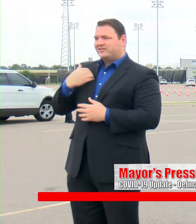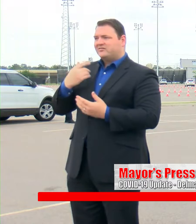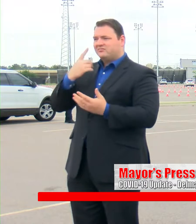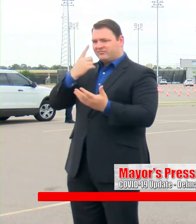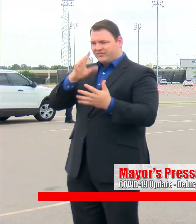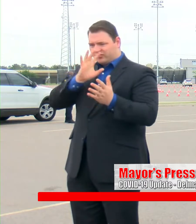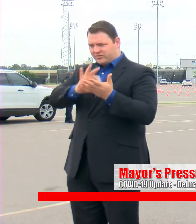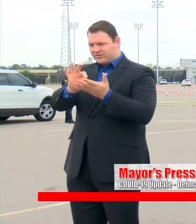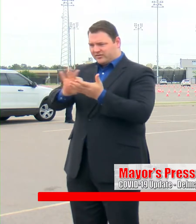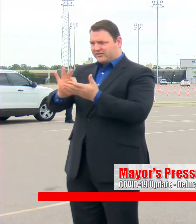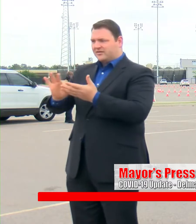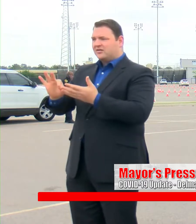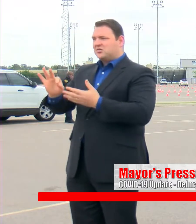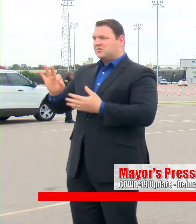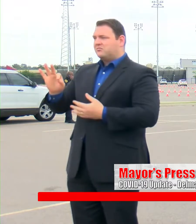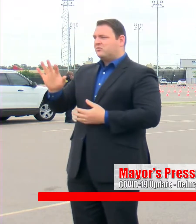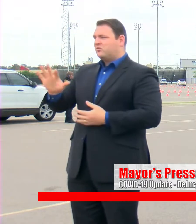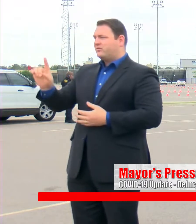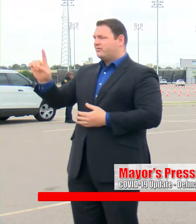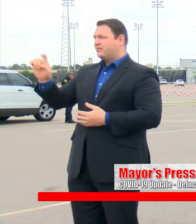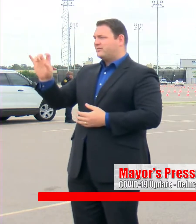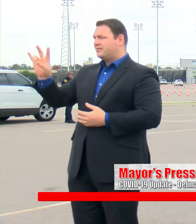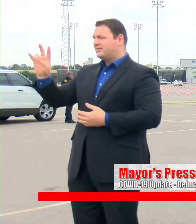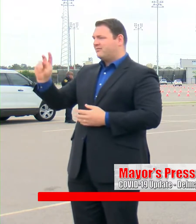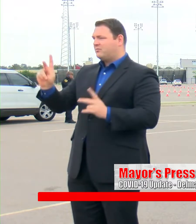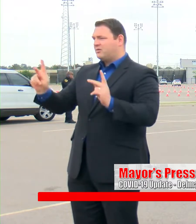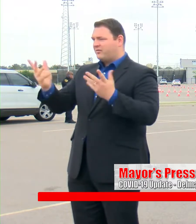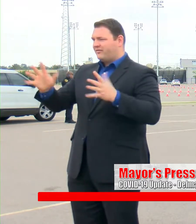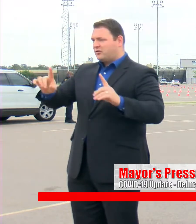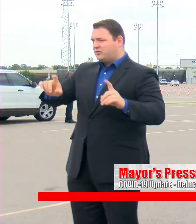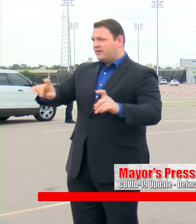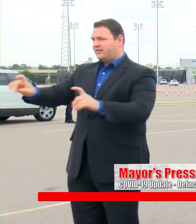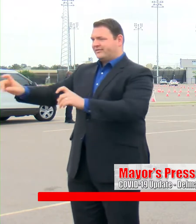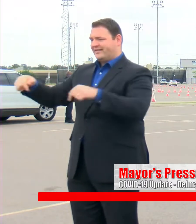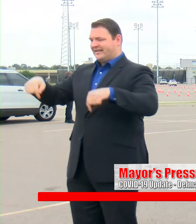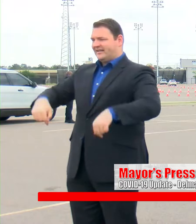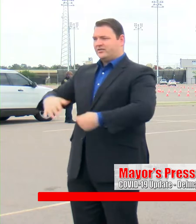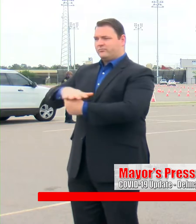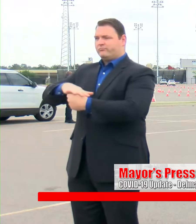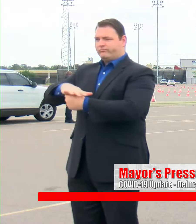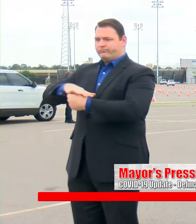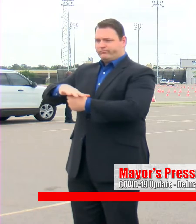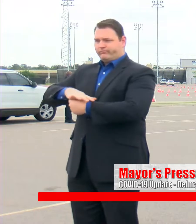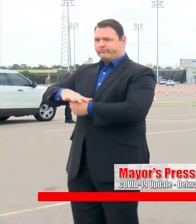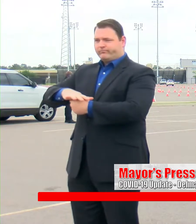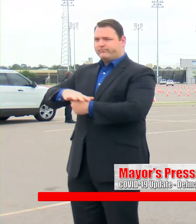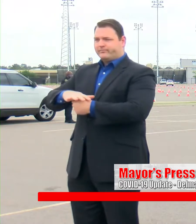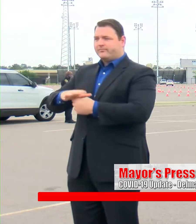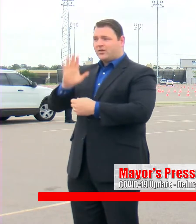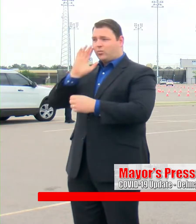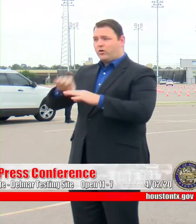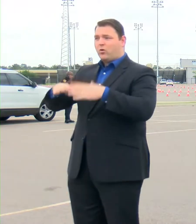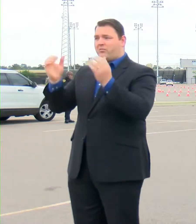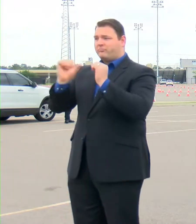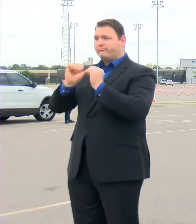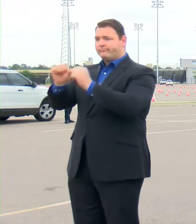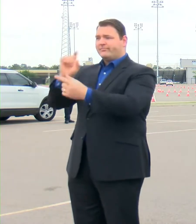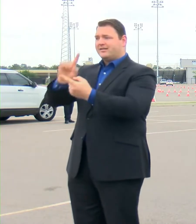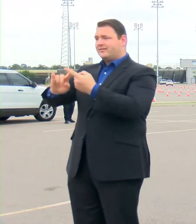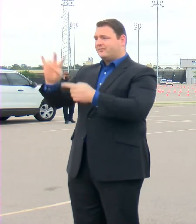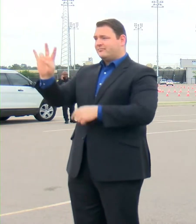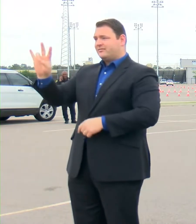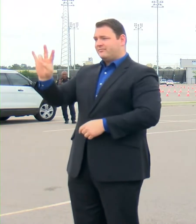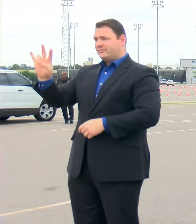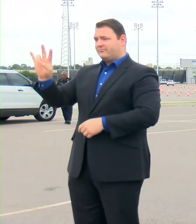170 already at this site, and again, it will be open until 7 p.m. The more testing we do,